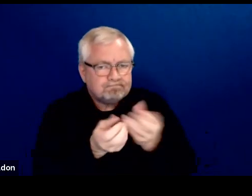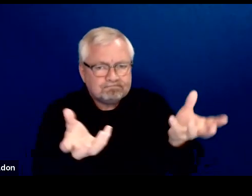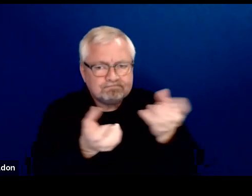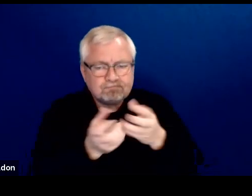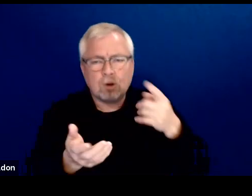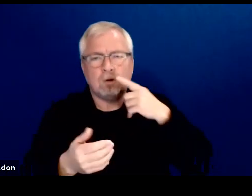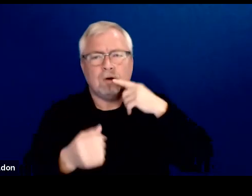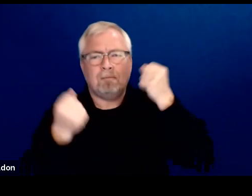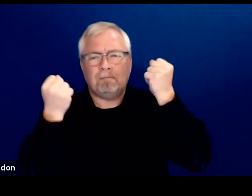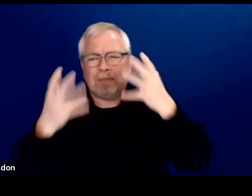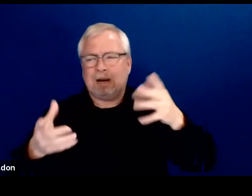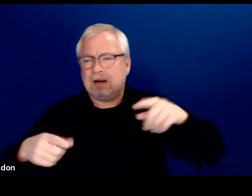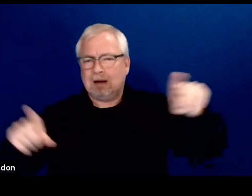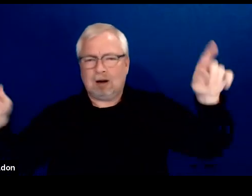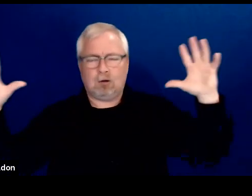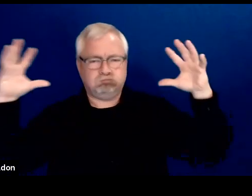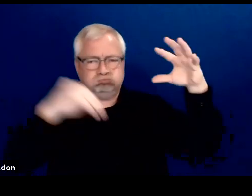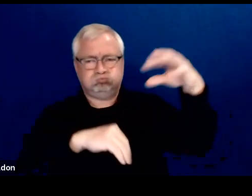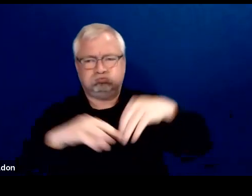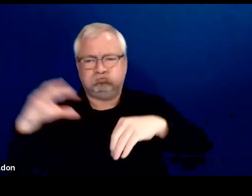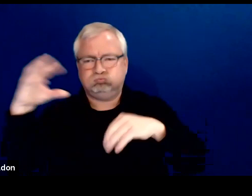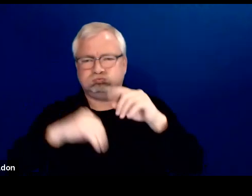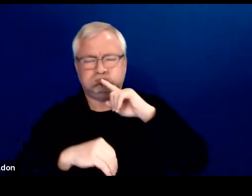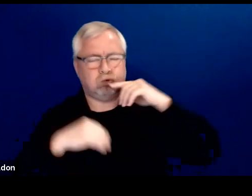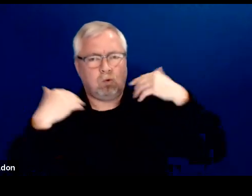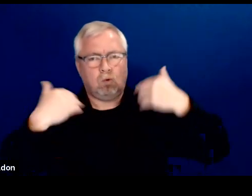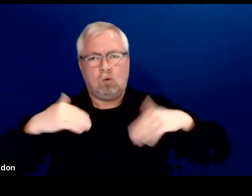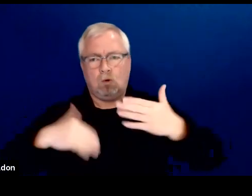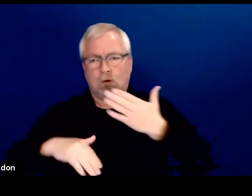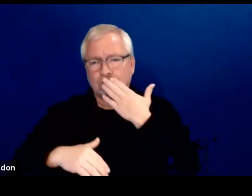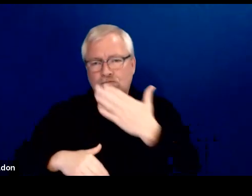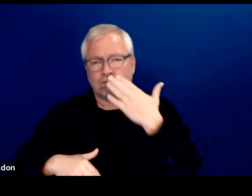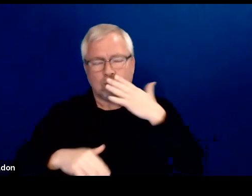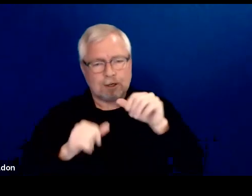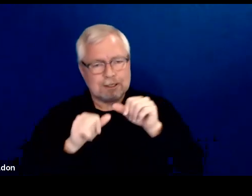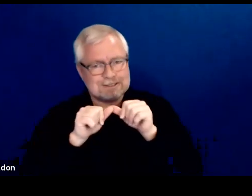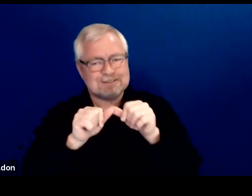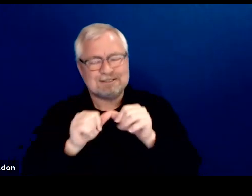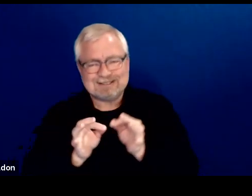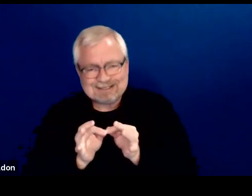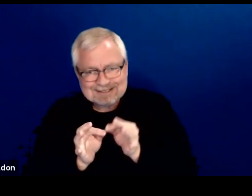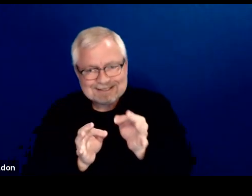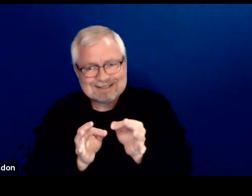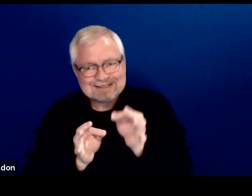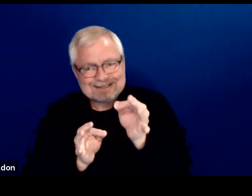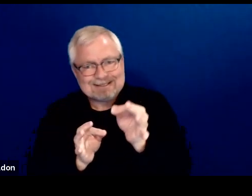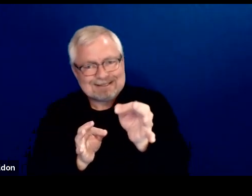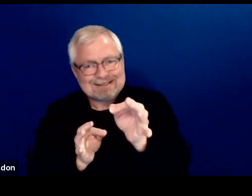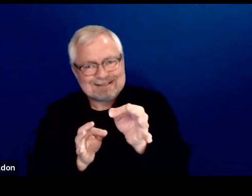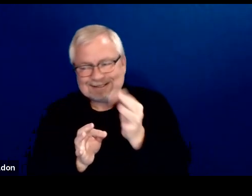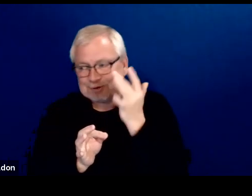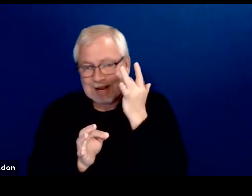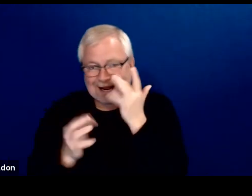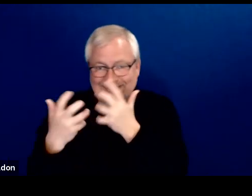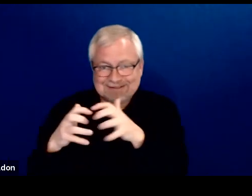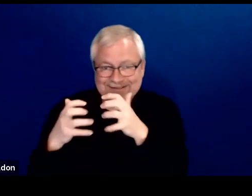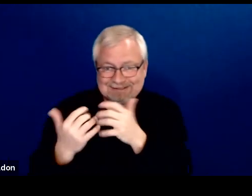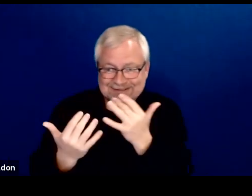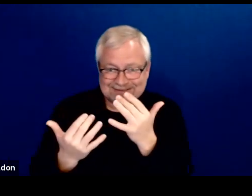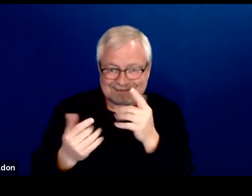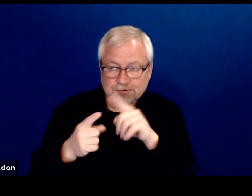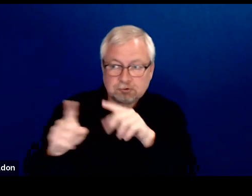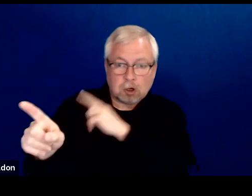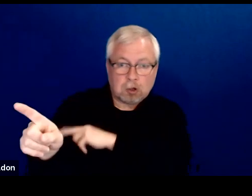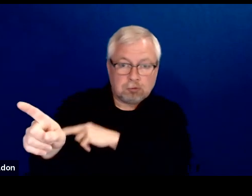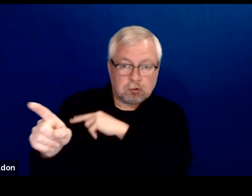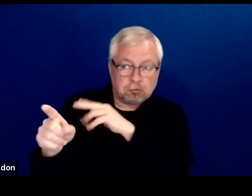we asked you to do so that we could buy the time necessary to plus up our hospitals, to increase testing, and to see what